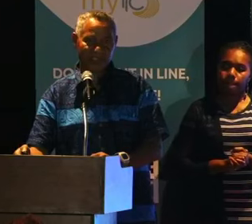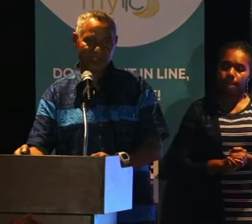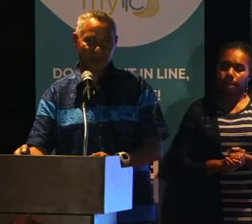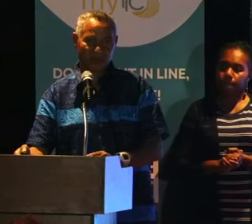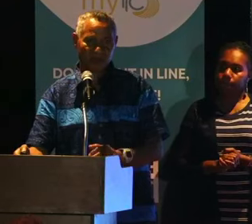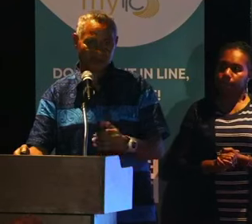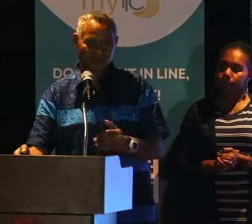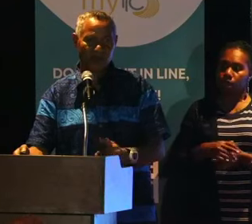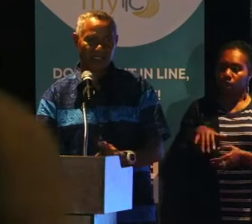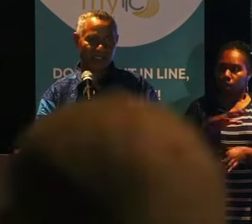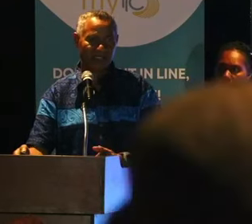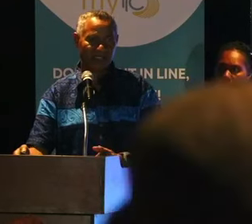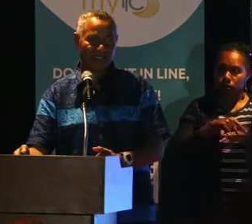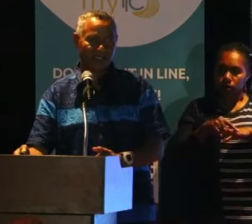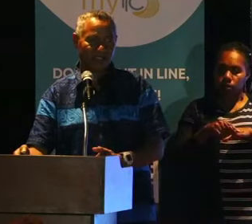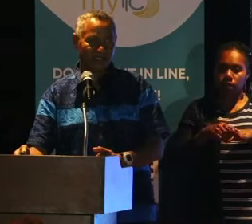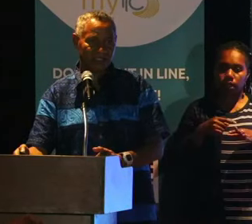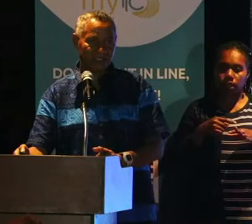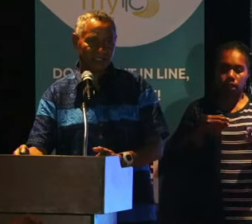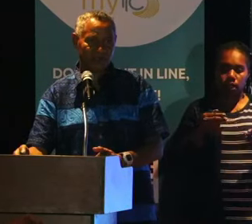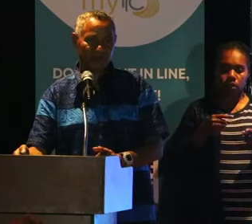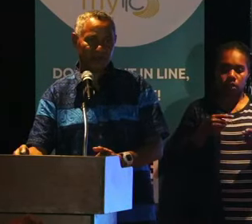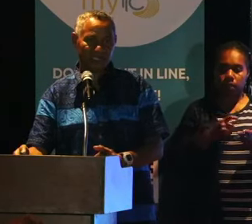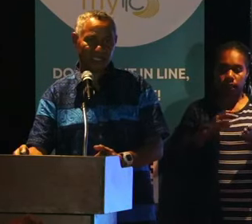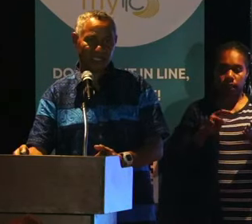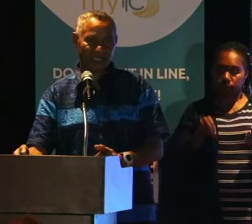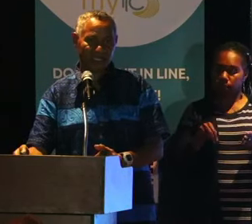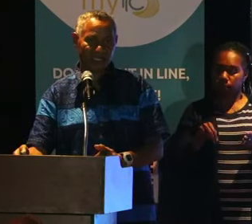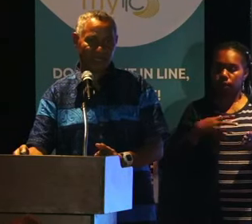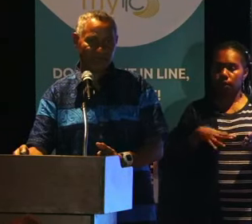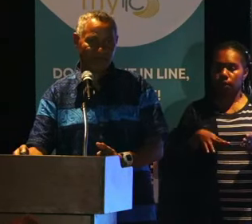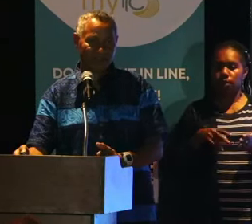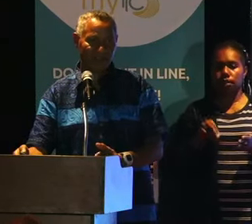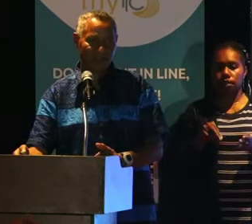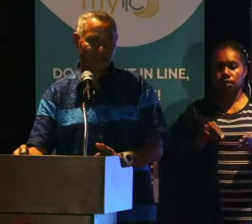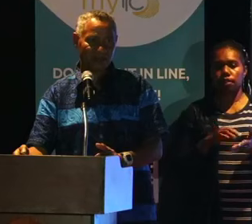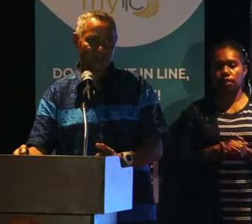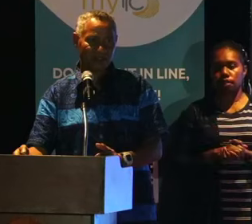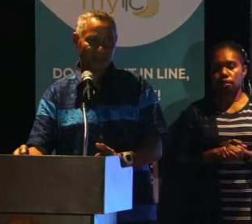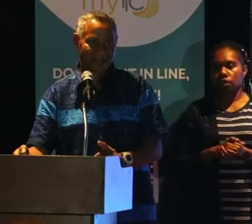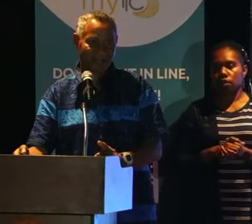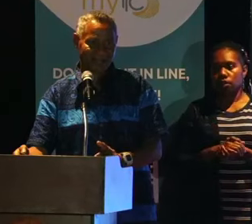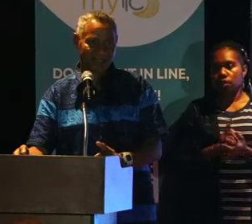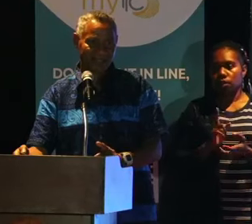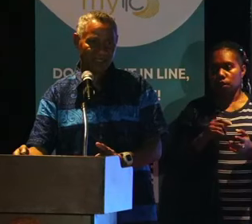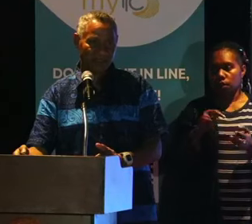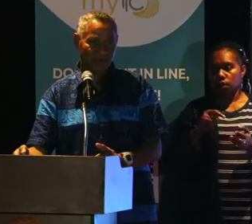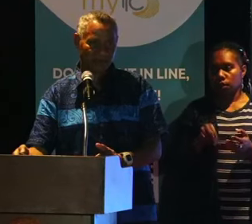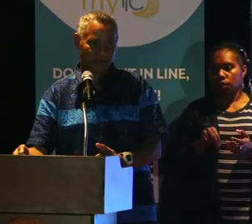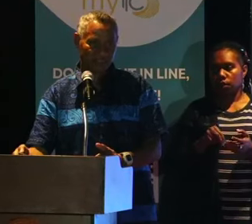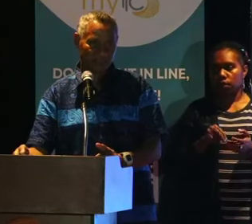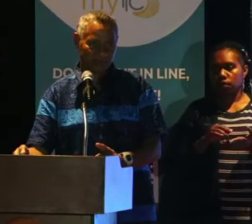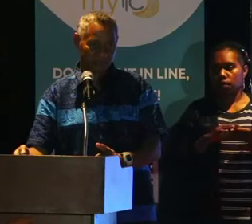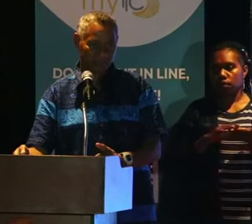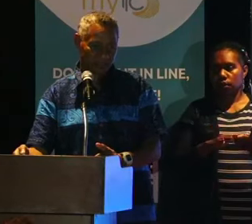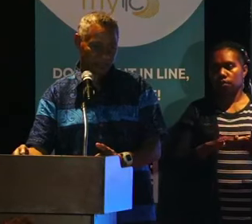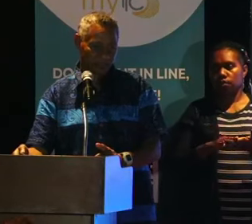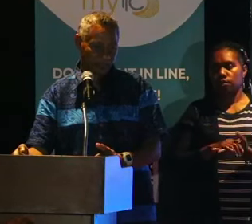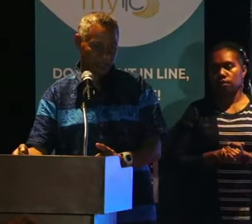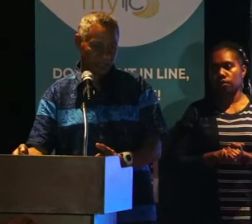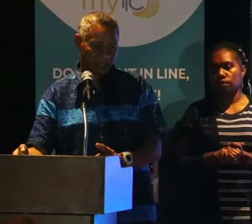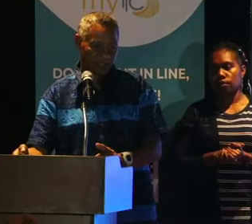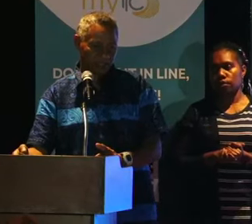that we normally give to the advise our client for registration